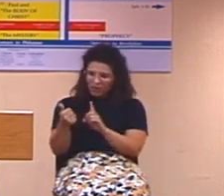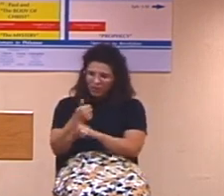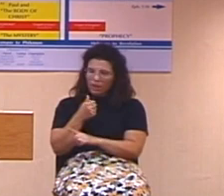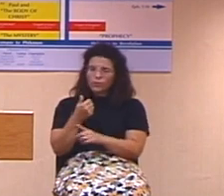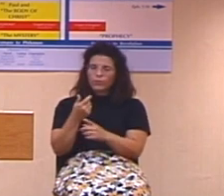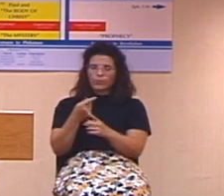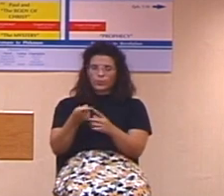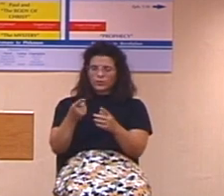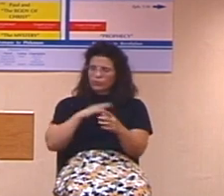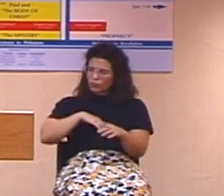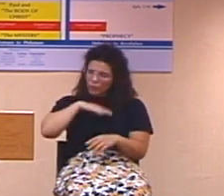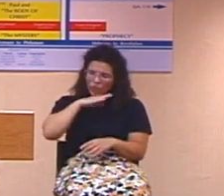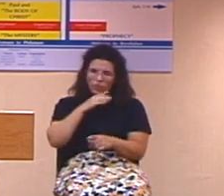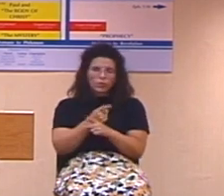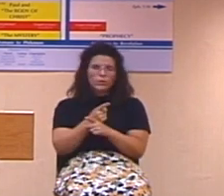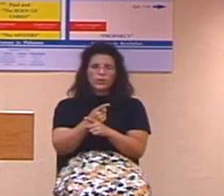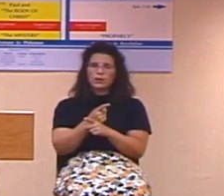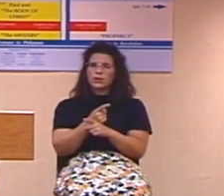frustration.